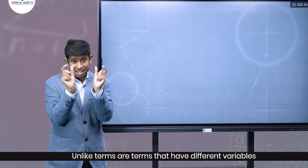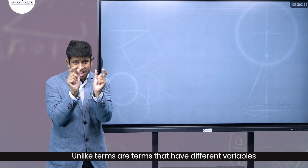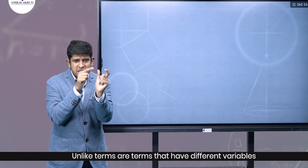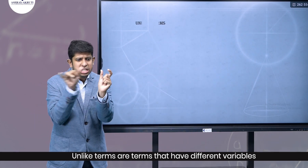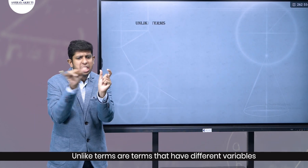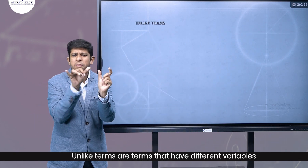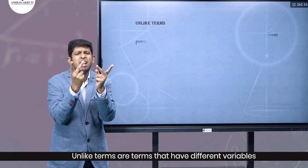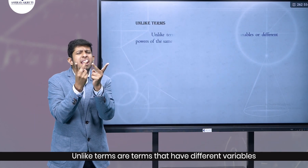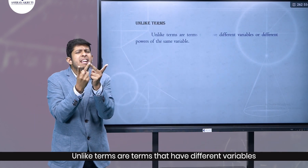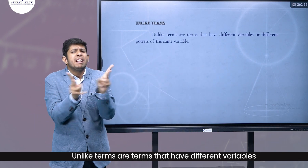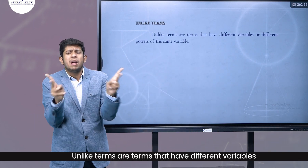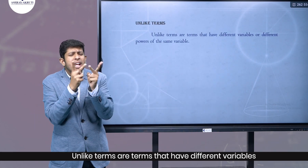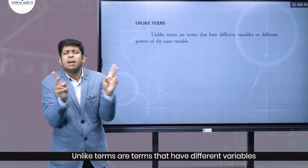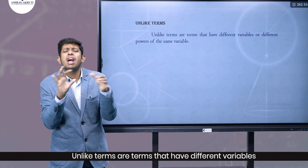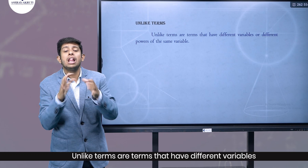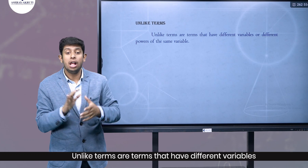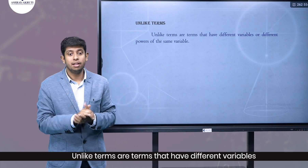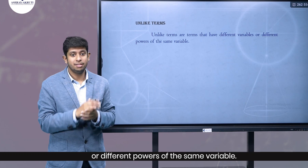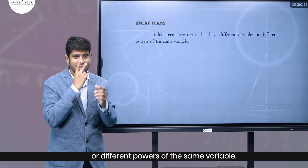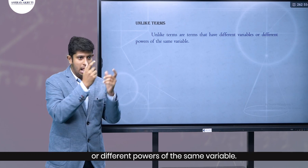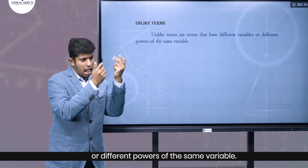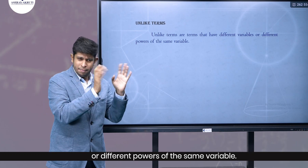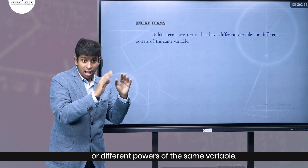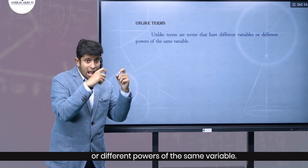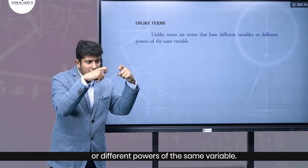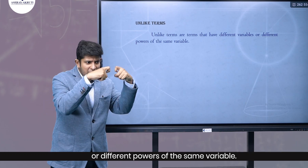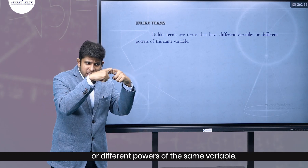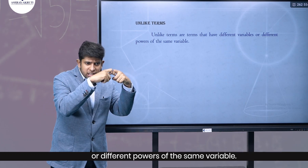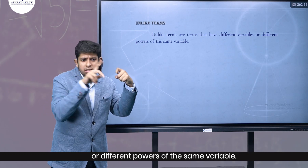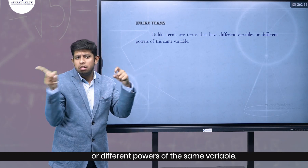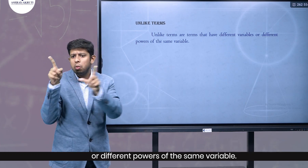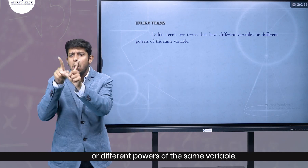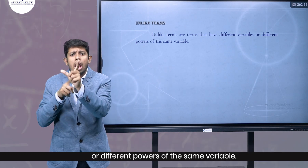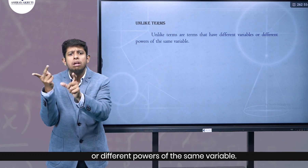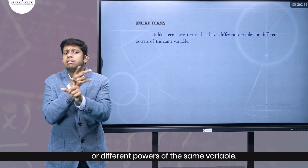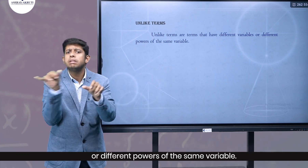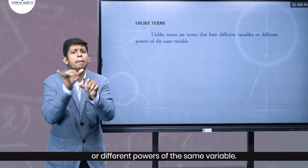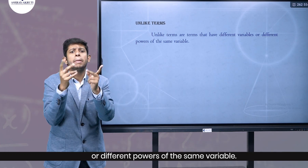Unlike terms are terms that have different variables or different powers of the same variable.